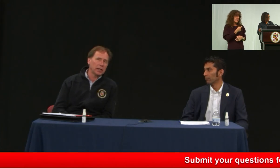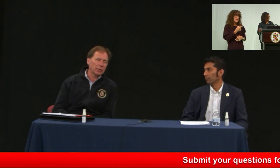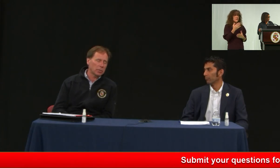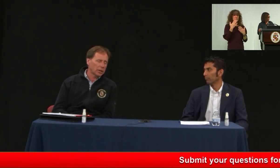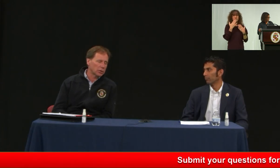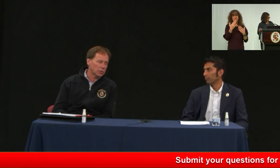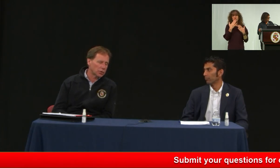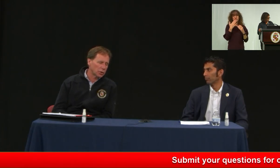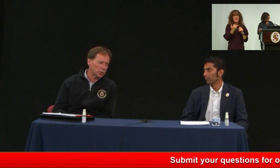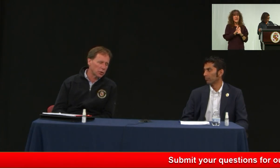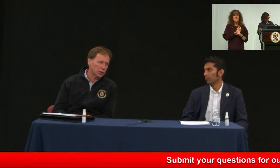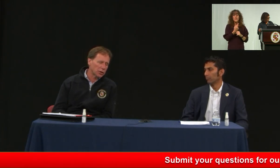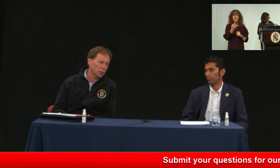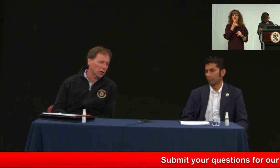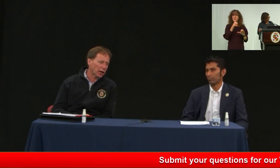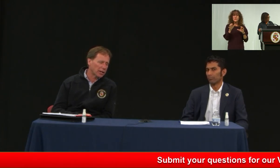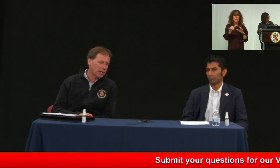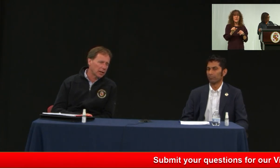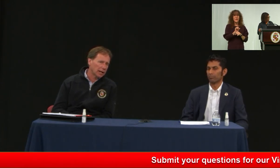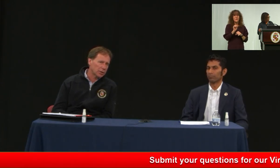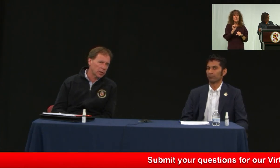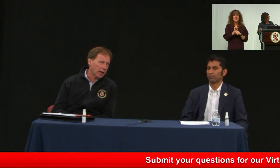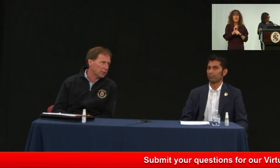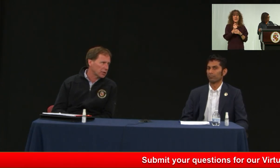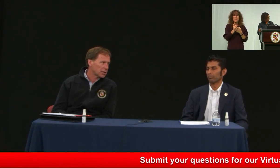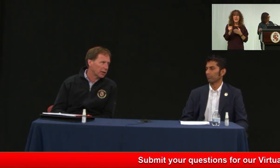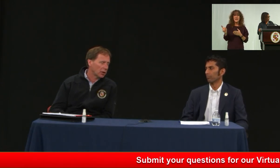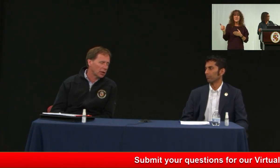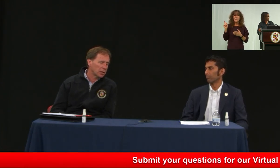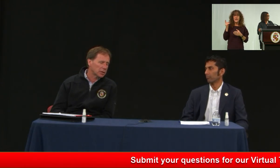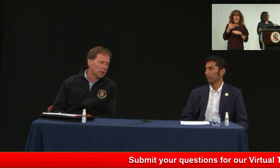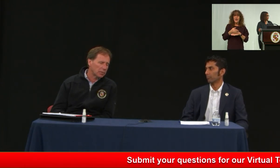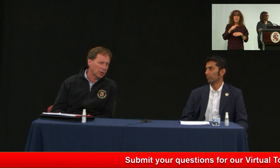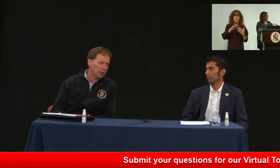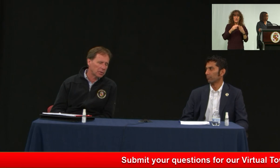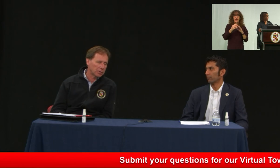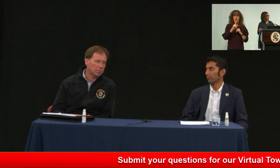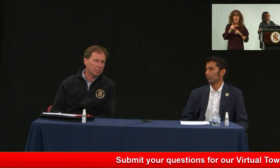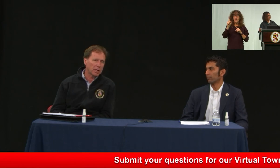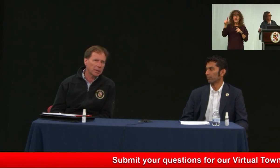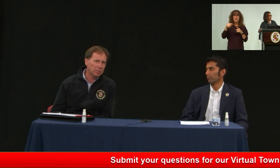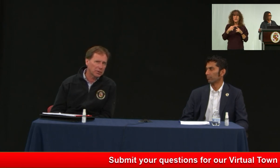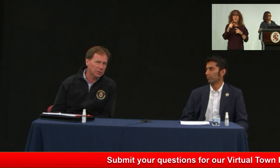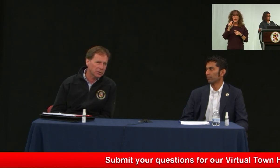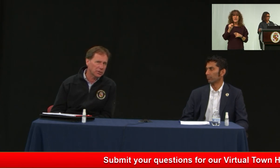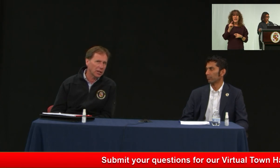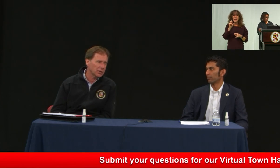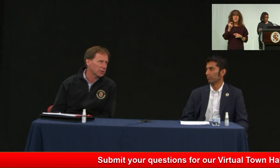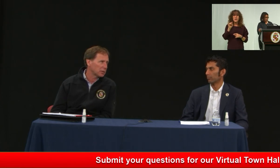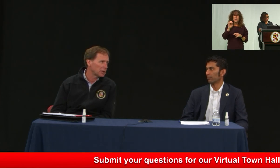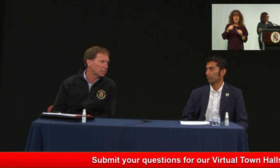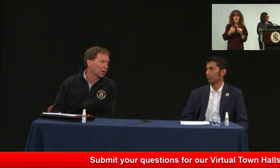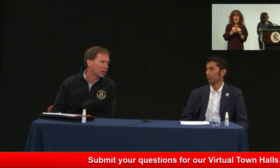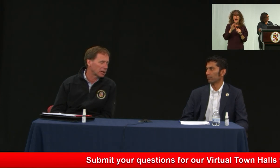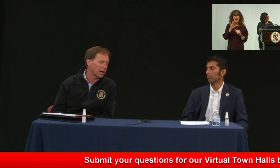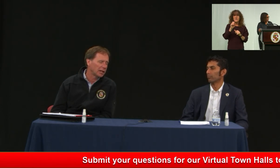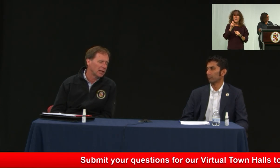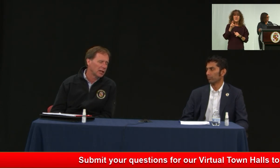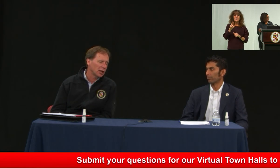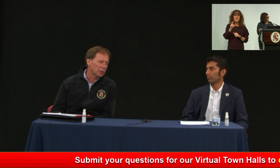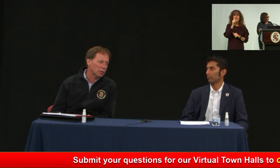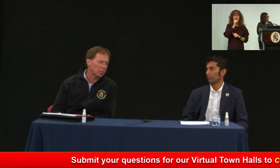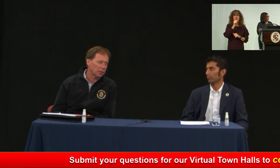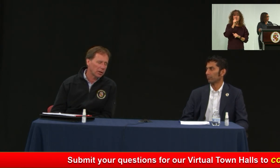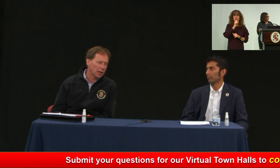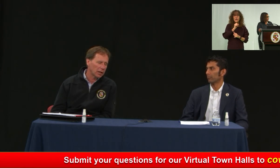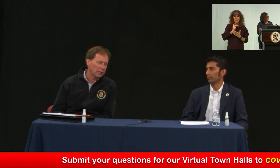and commend everybody who's doing this work. Last week after this town hall, I went to Glen Burnie behind Buster's Ice Cream in the parking lot.